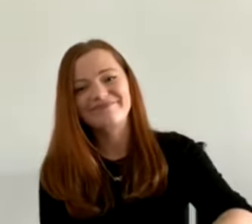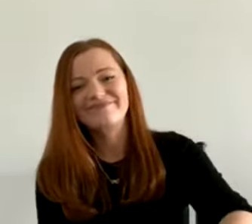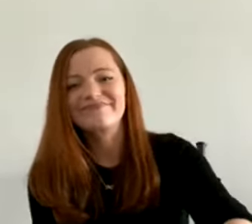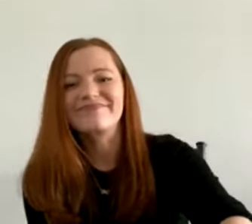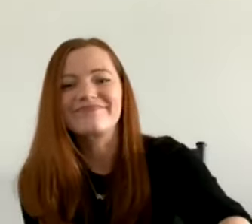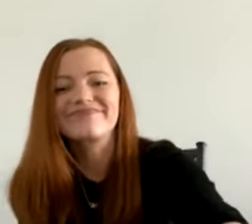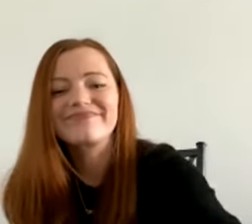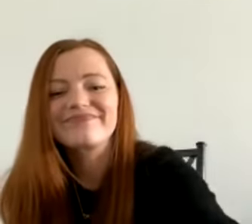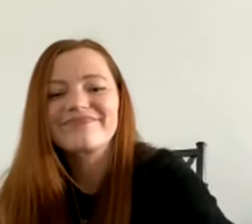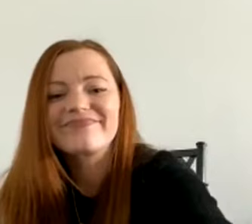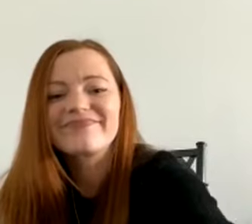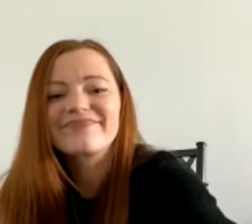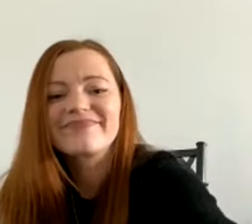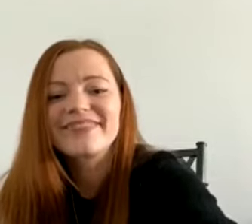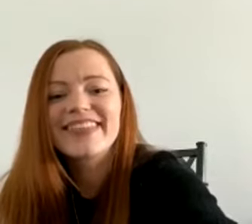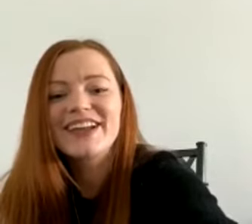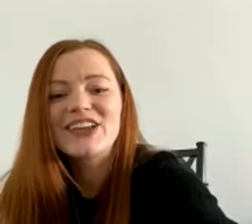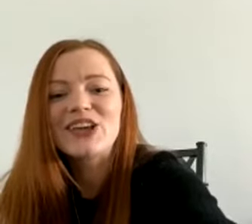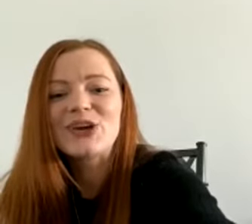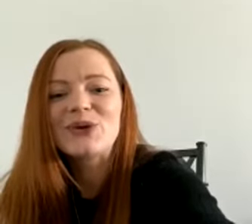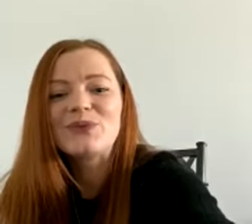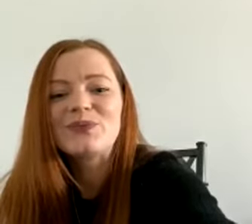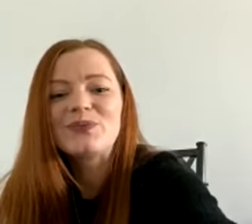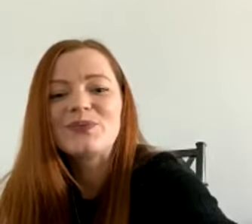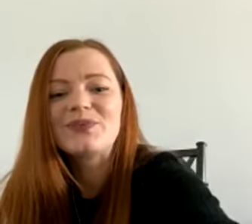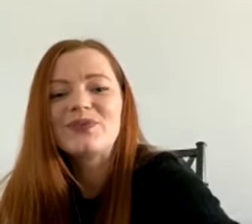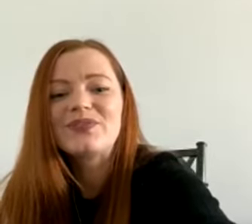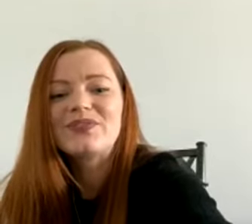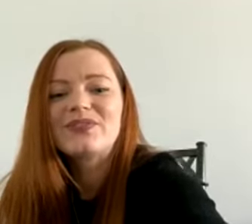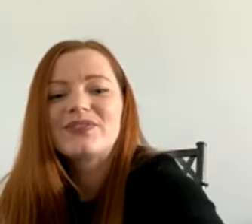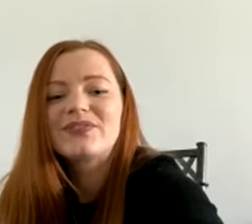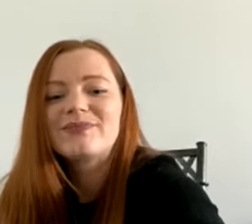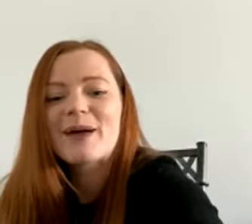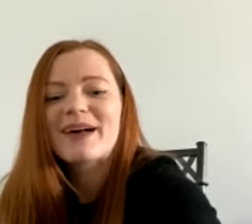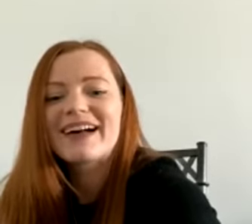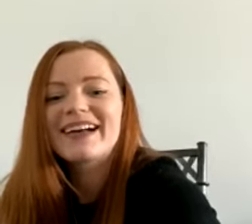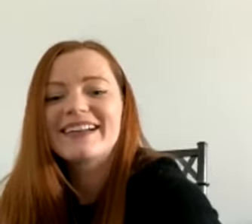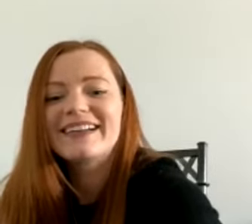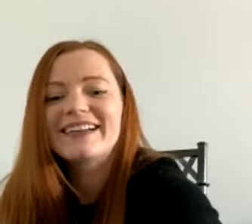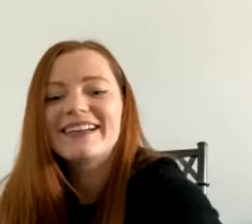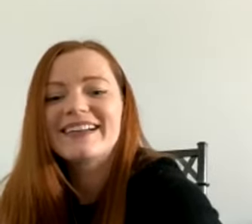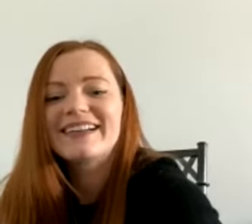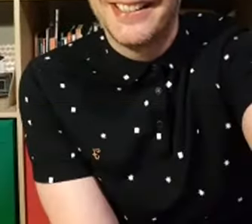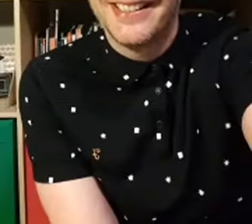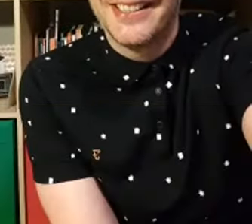Thank you, Kate. Thank you. Bye. Bye-bye.